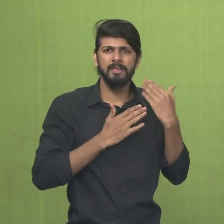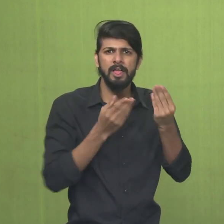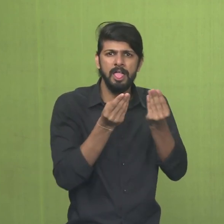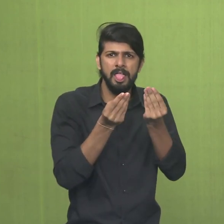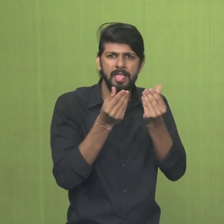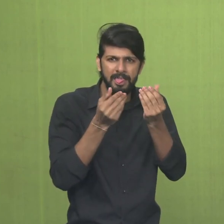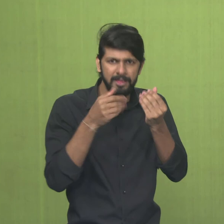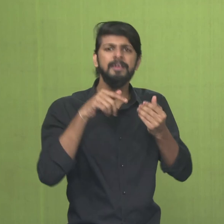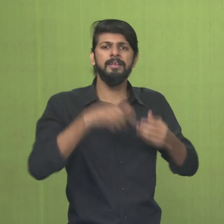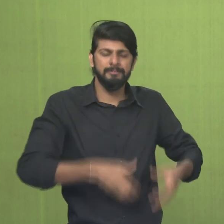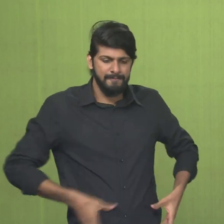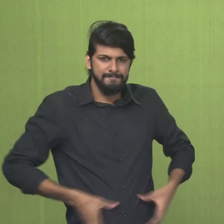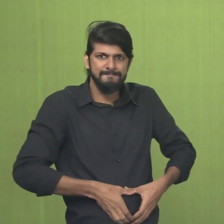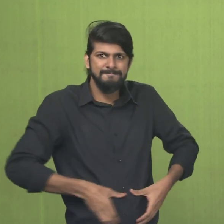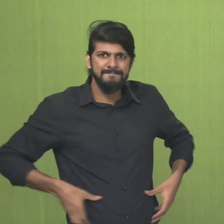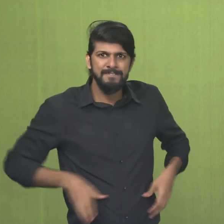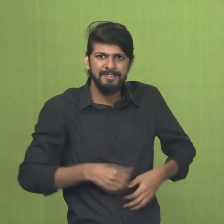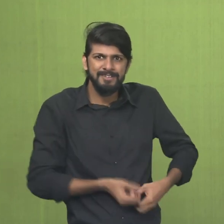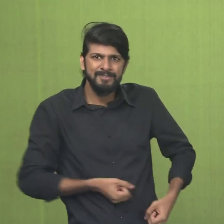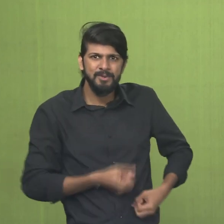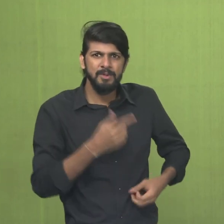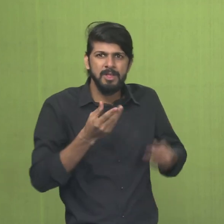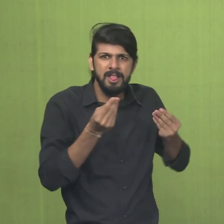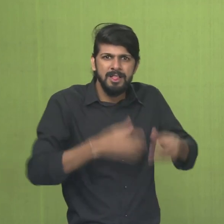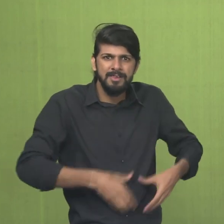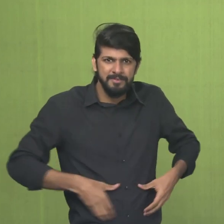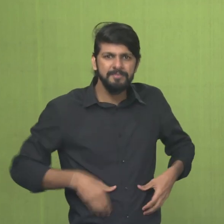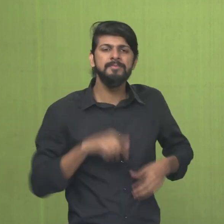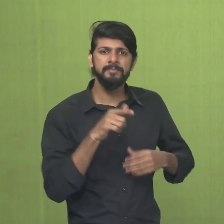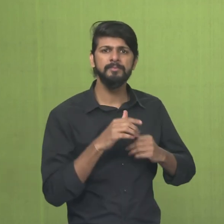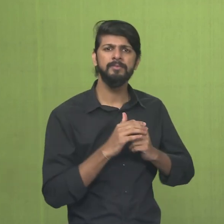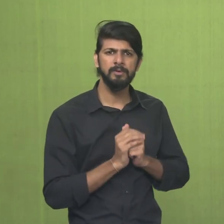red color cloth which they are wearing around their waist.